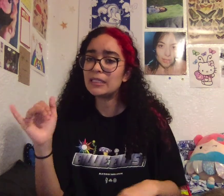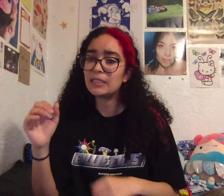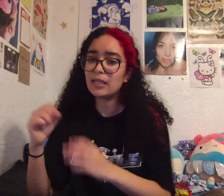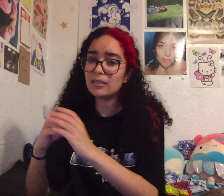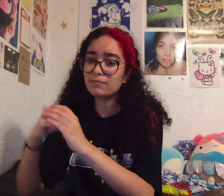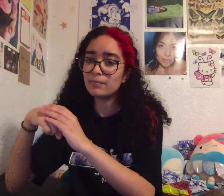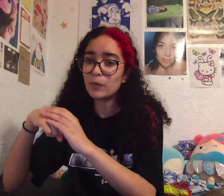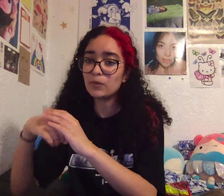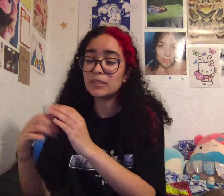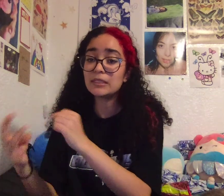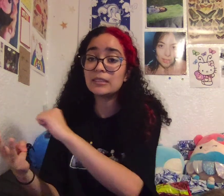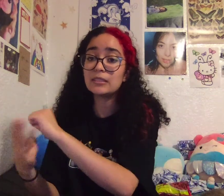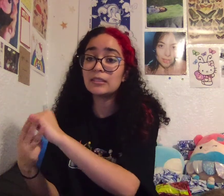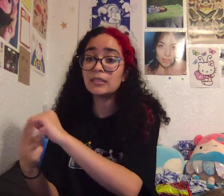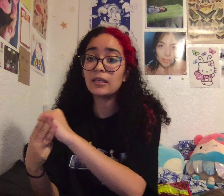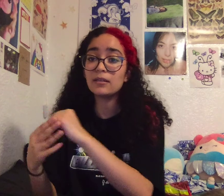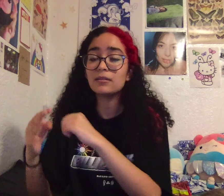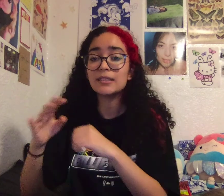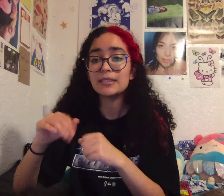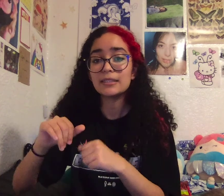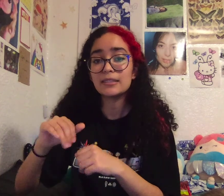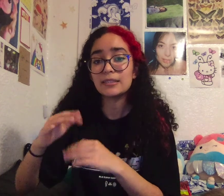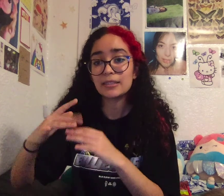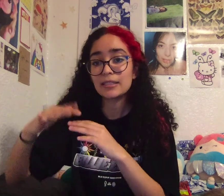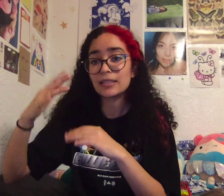is also made of liquid.